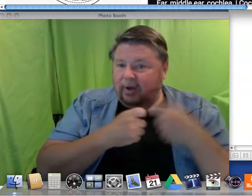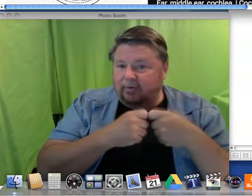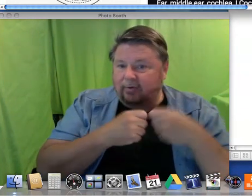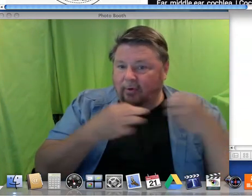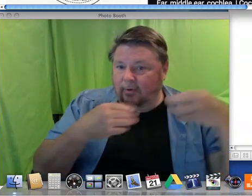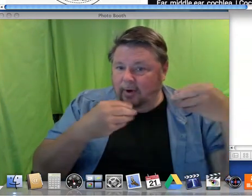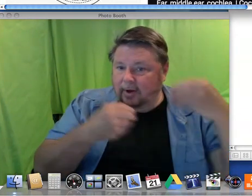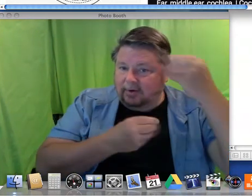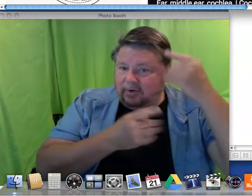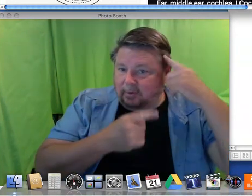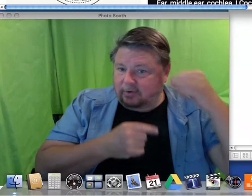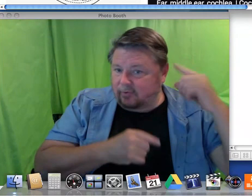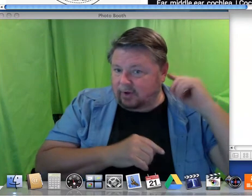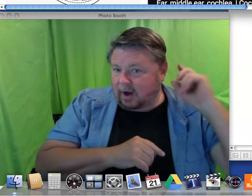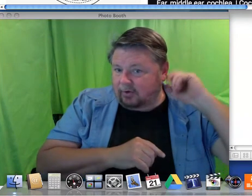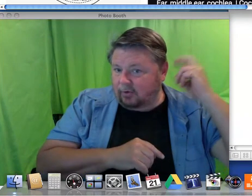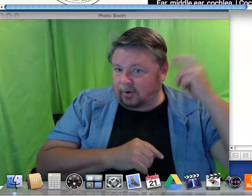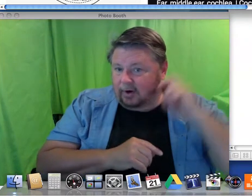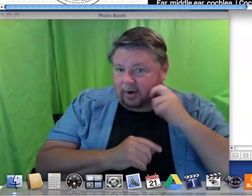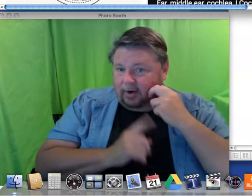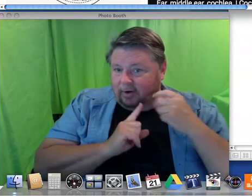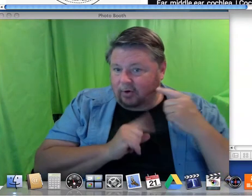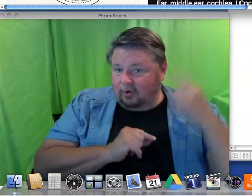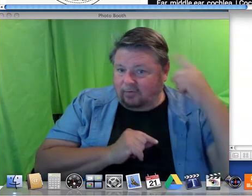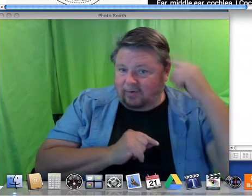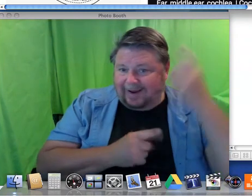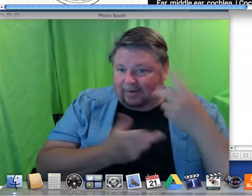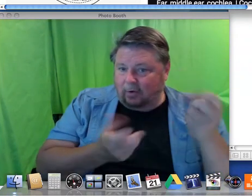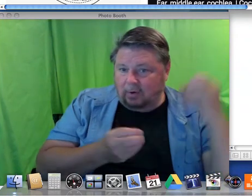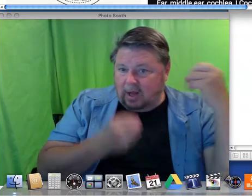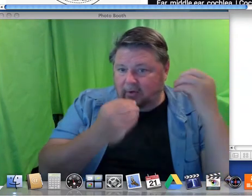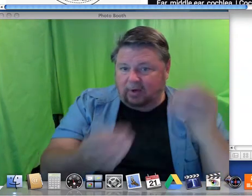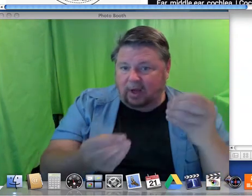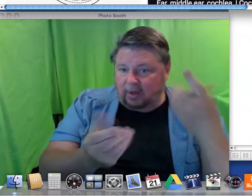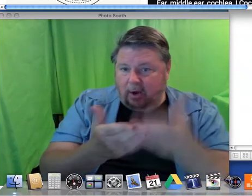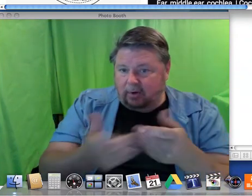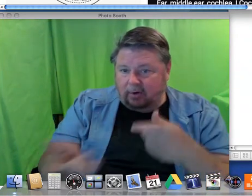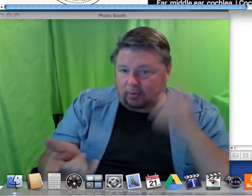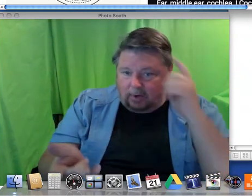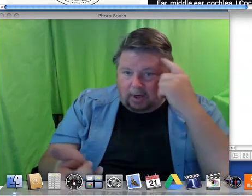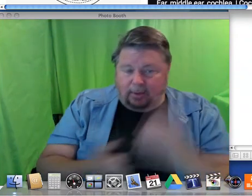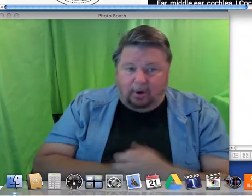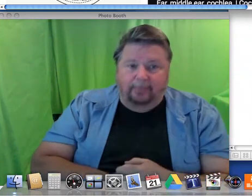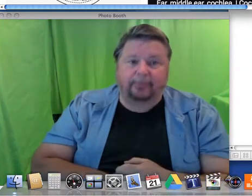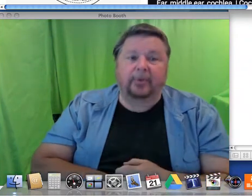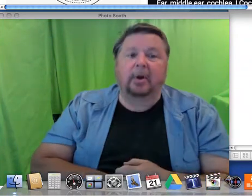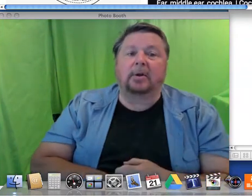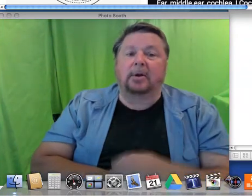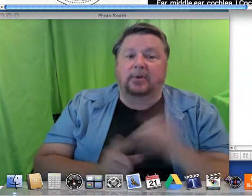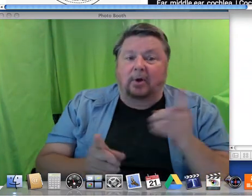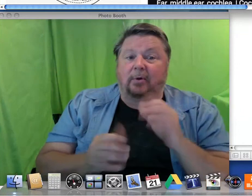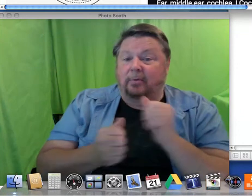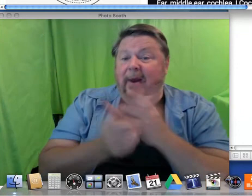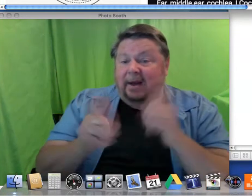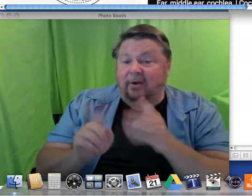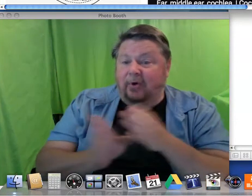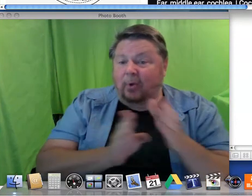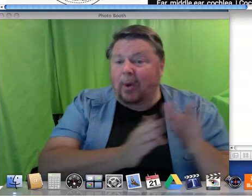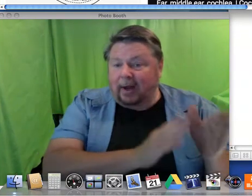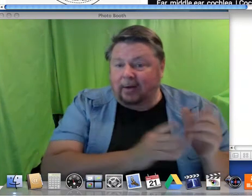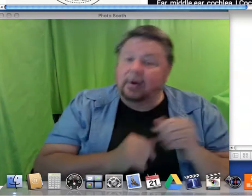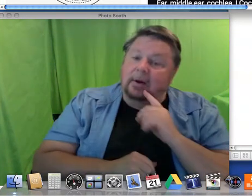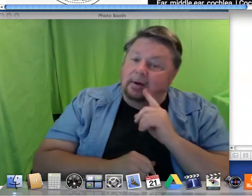the electrical stimulus for the auditory nerve, and so there's nothing going to the brain. So there's many